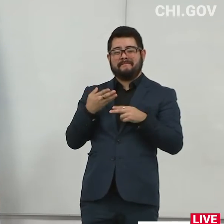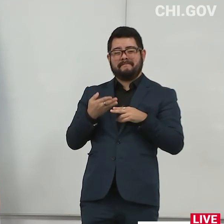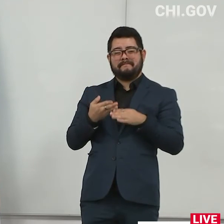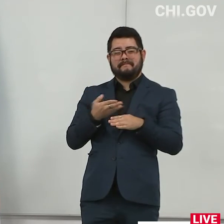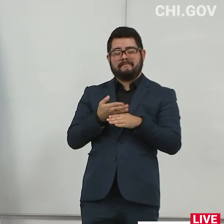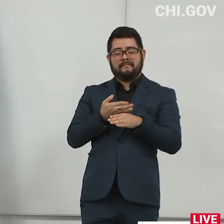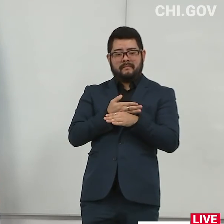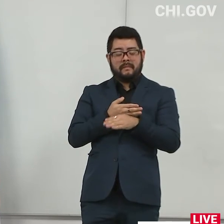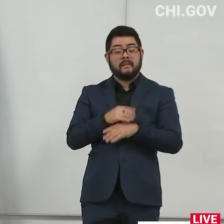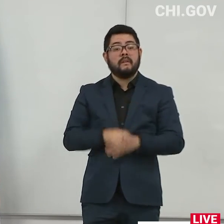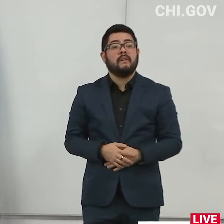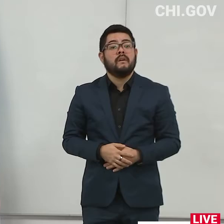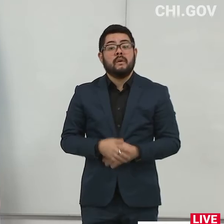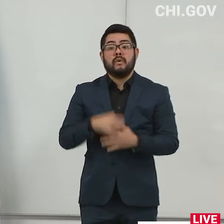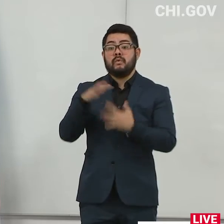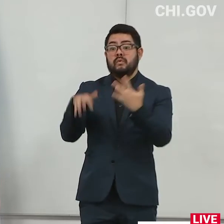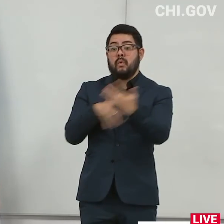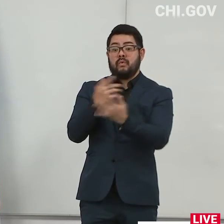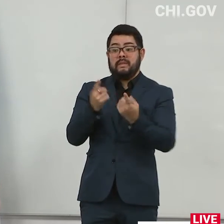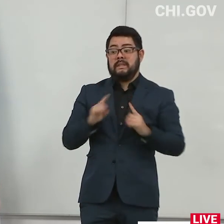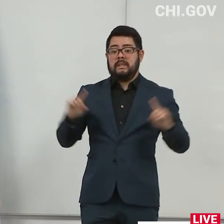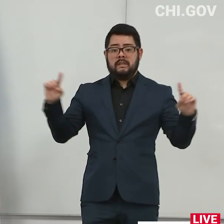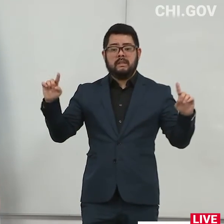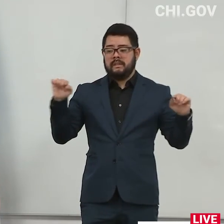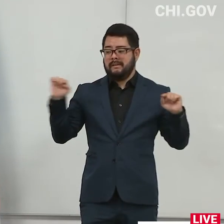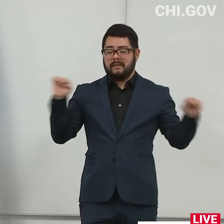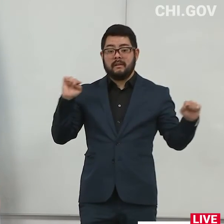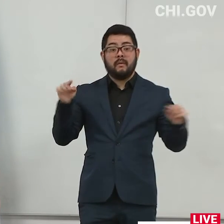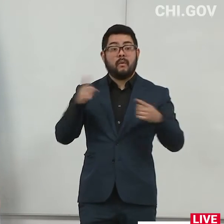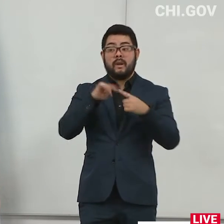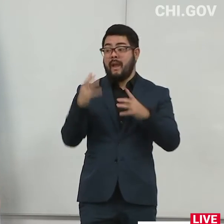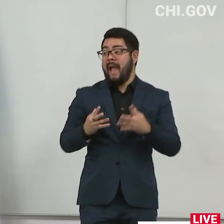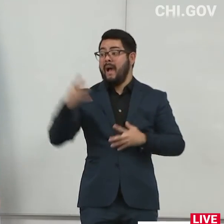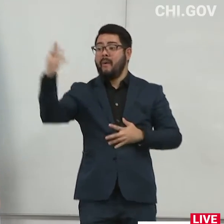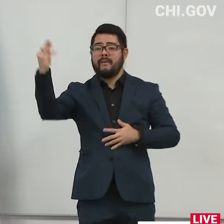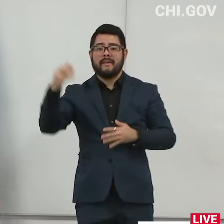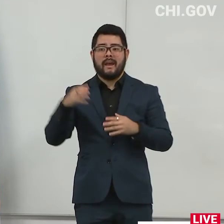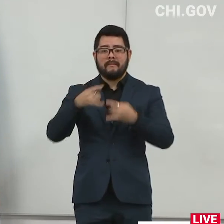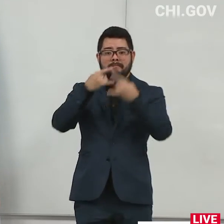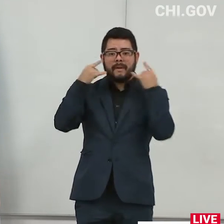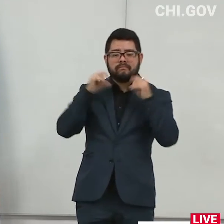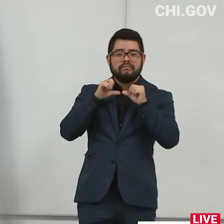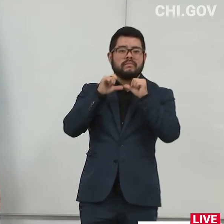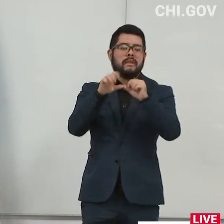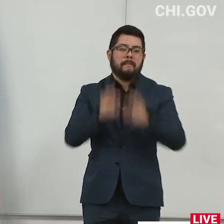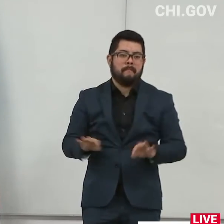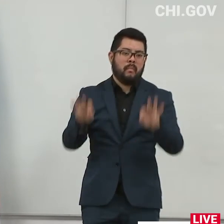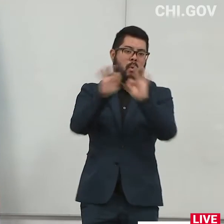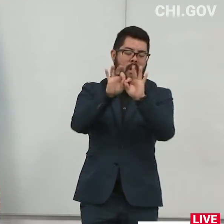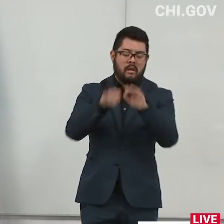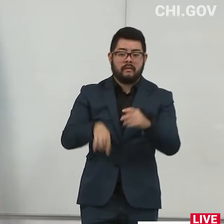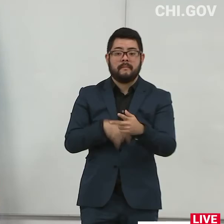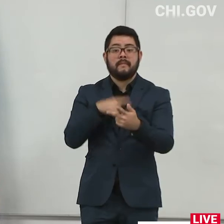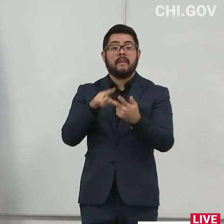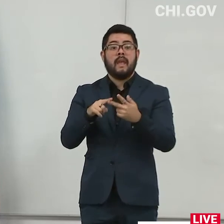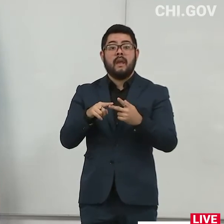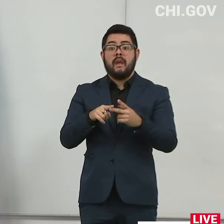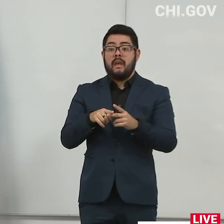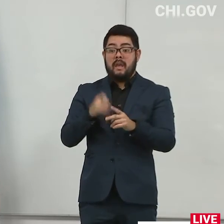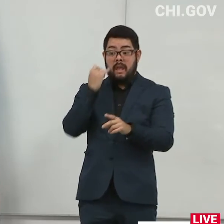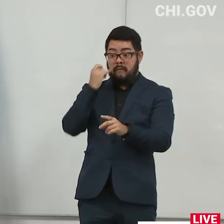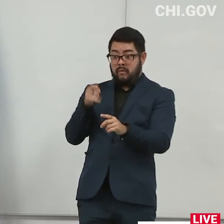distancing matters. Wearing a mask when you go outside matters. Making sure that you're keeping the groups that you're involved